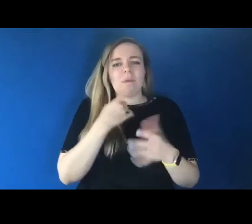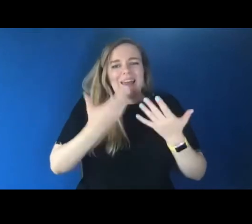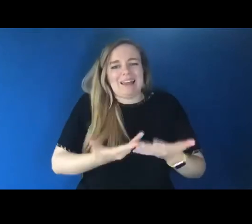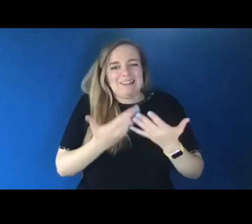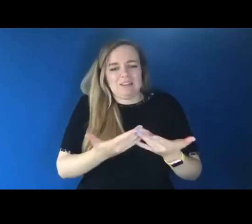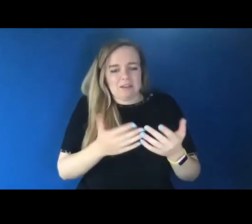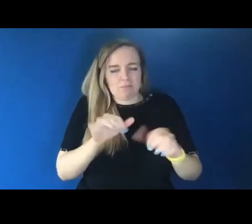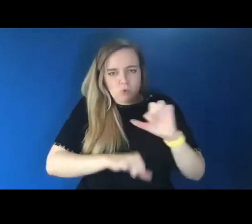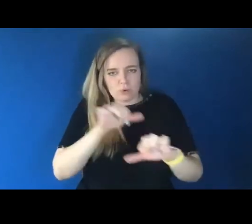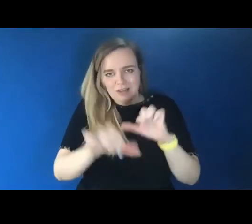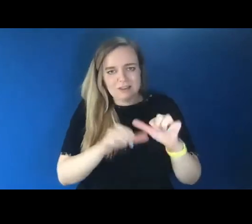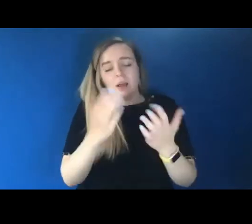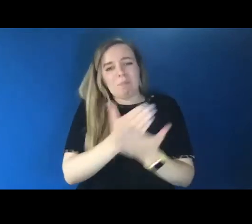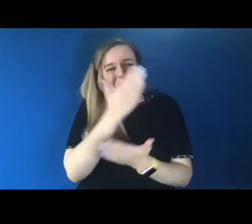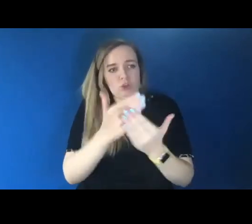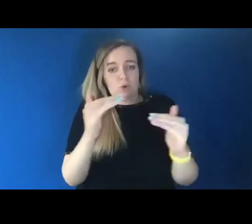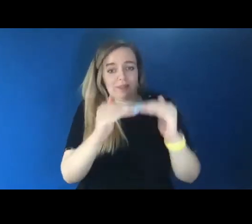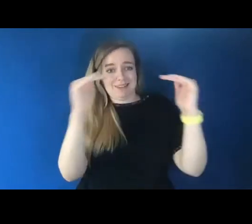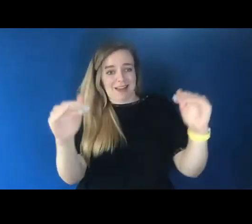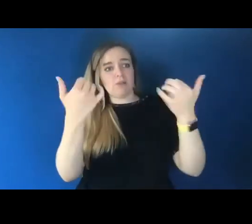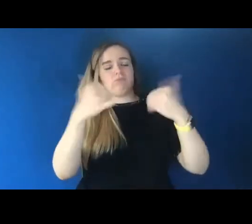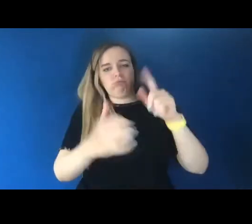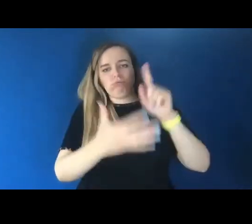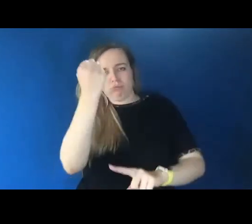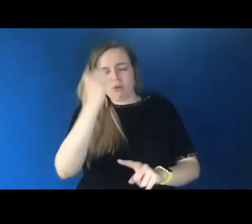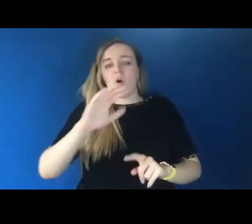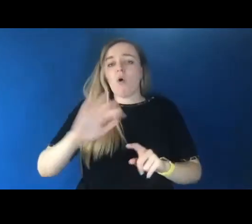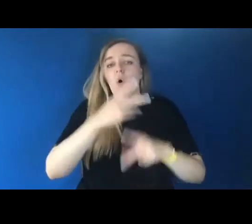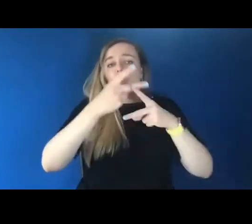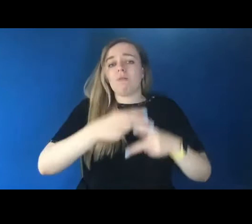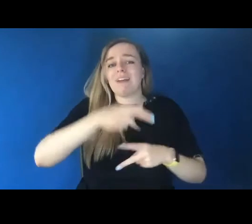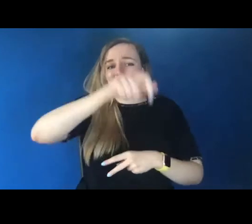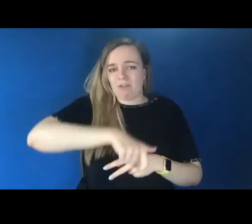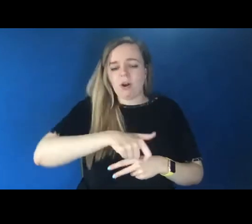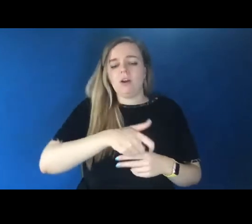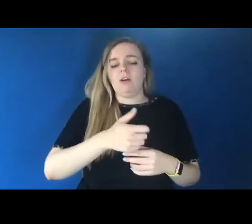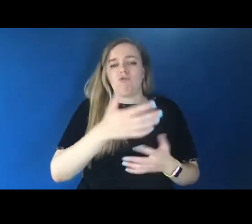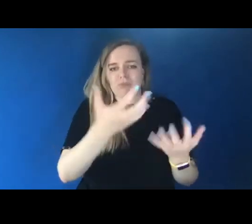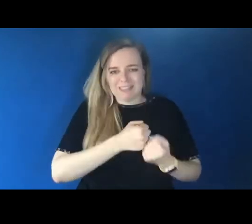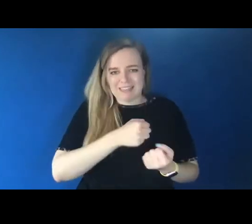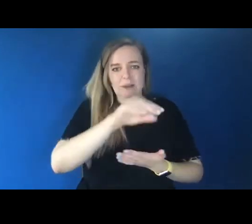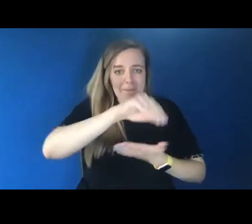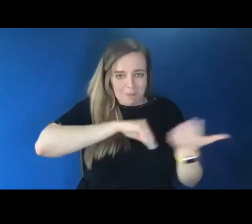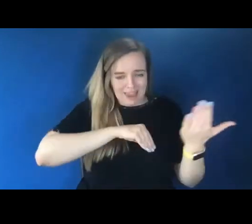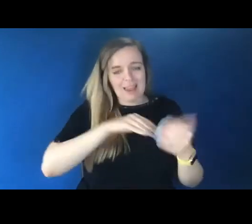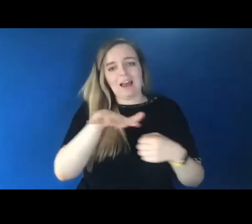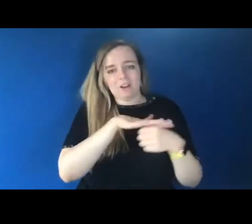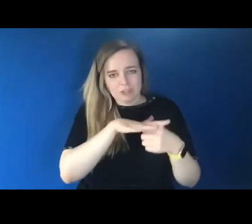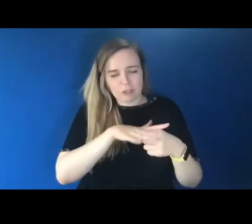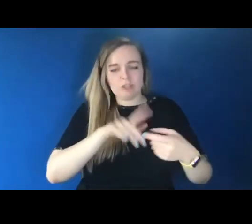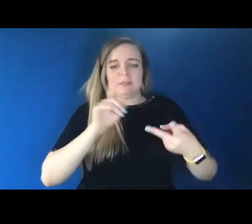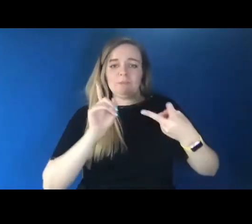ensure that standards are met and every carer receives the best pay and conditions. Secondly,